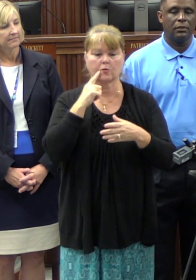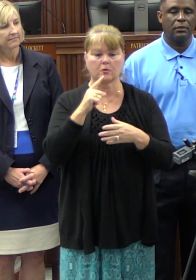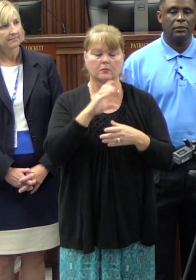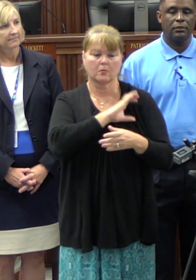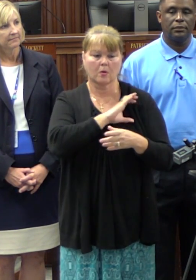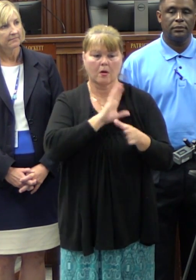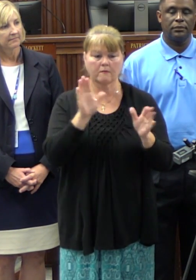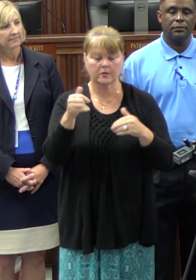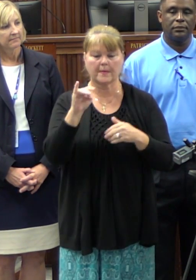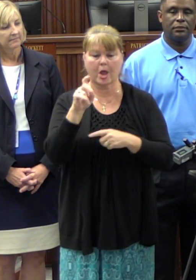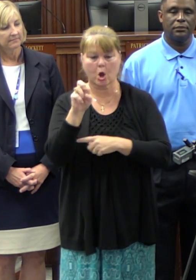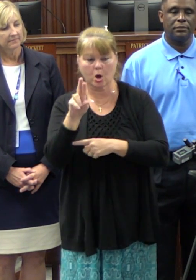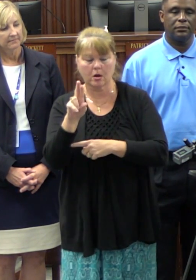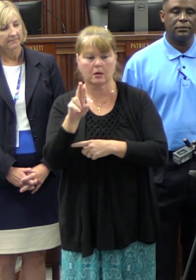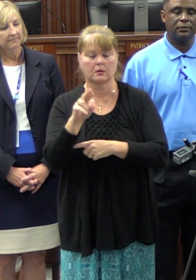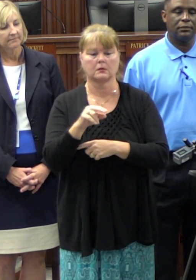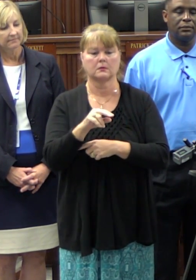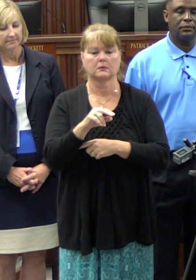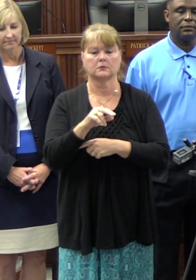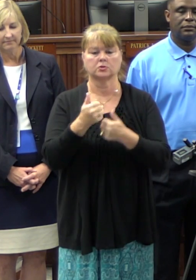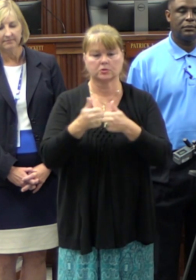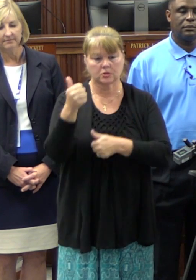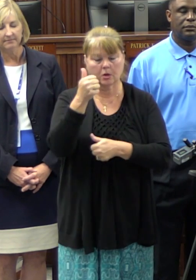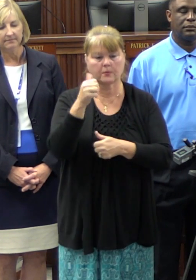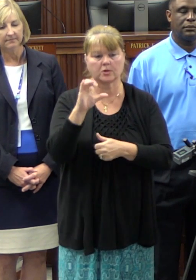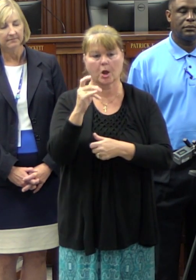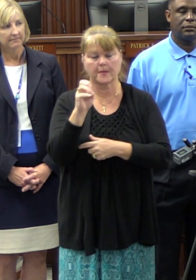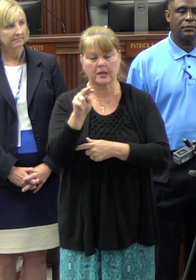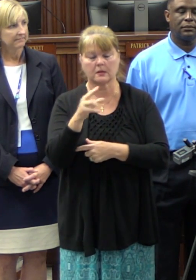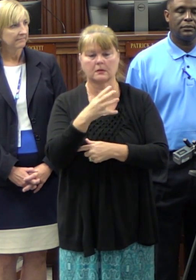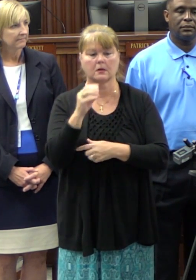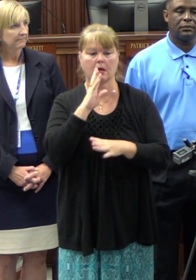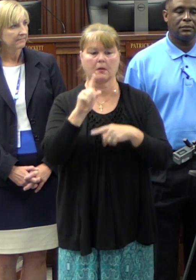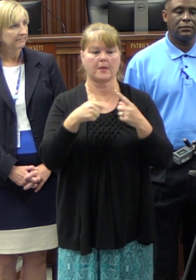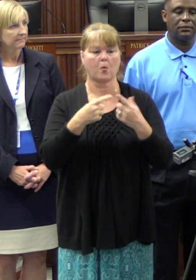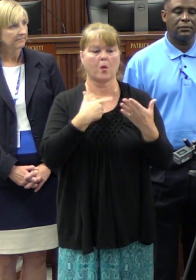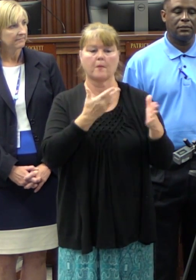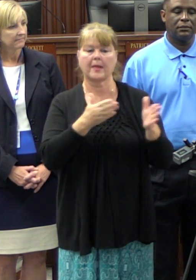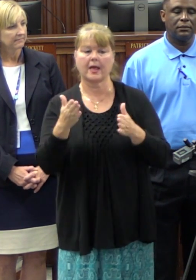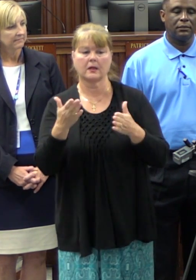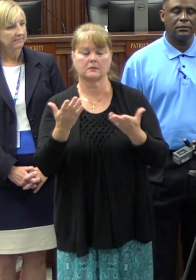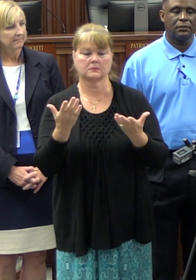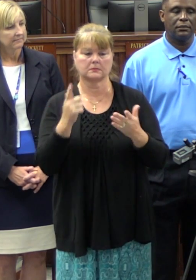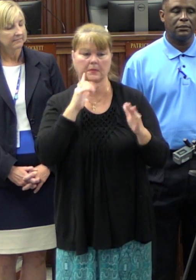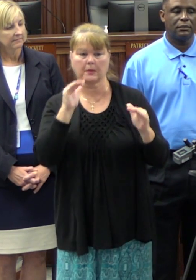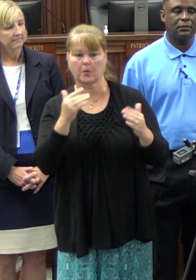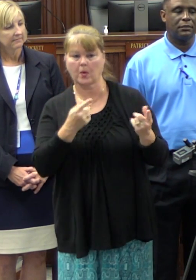office to mayors, the chairman, talking about what our plans are.